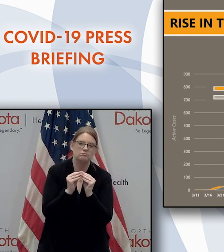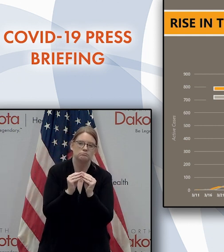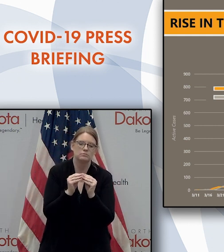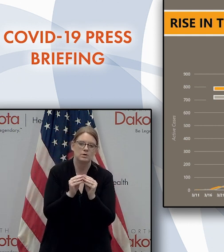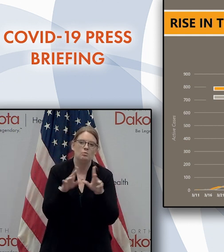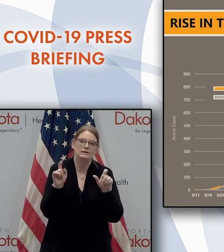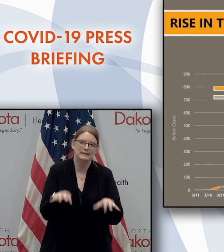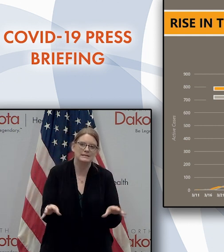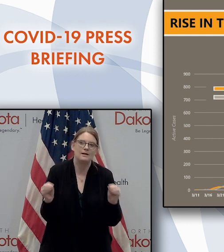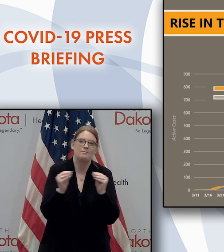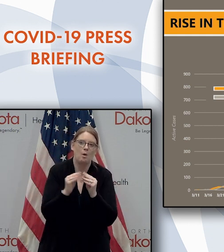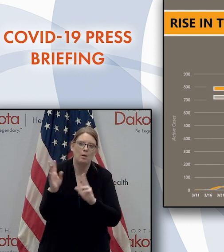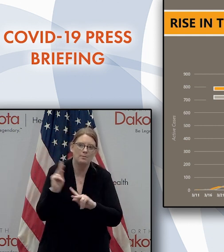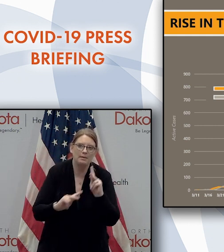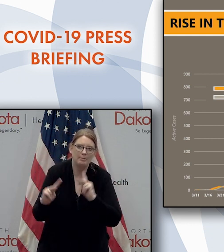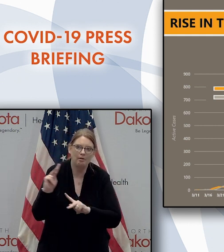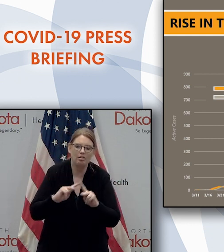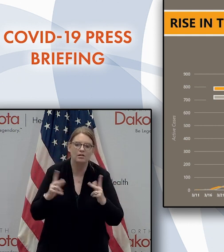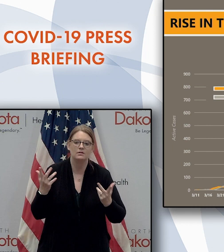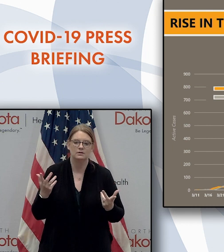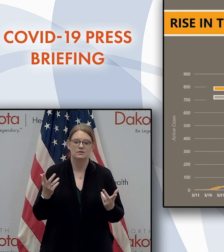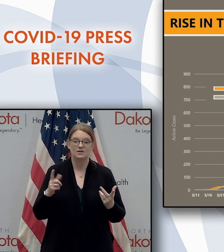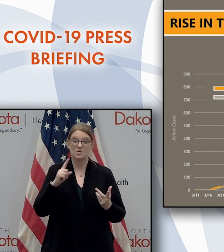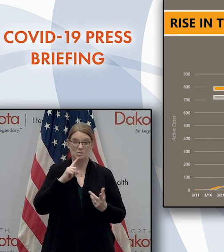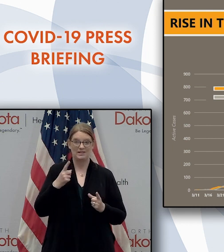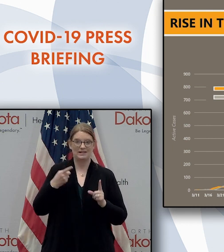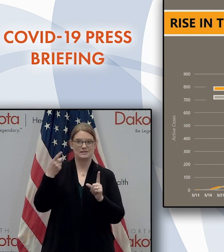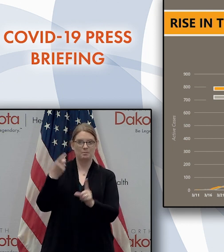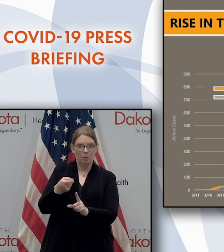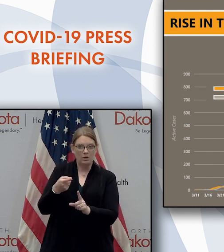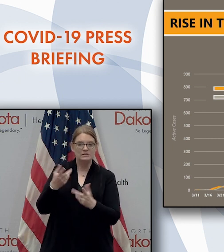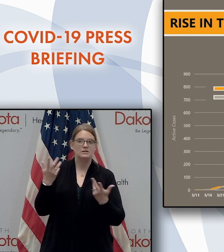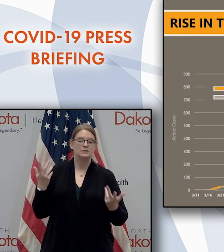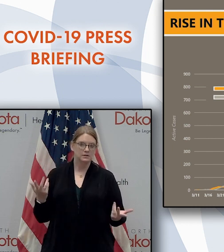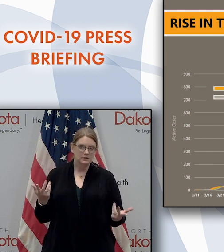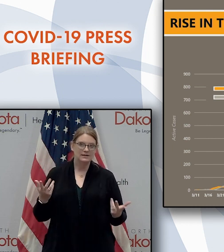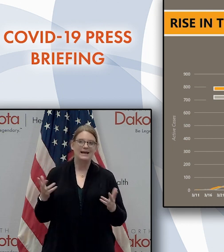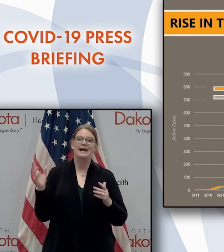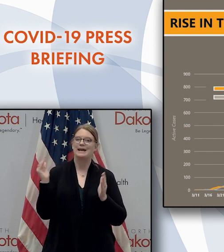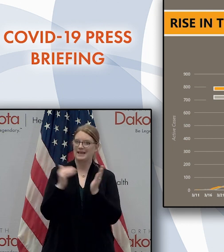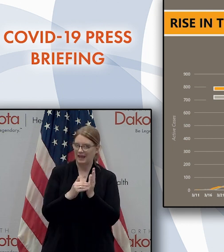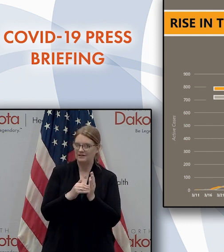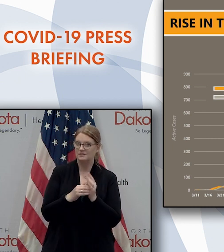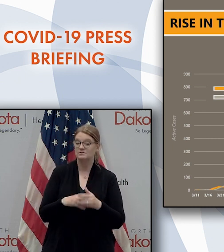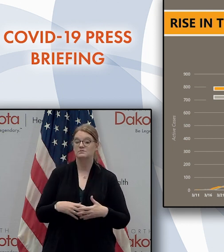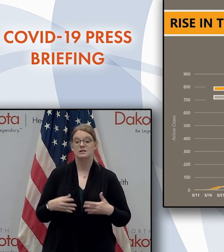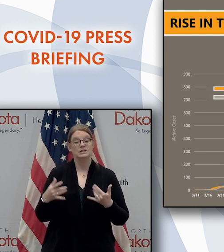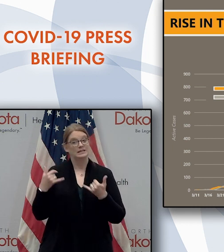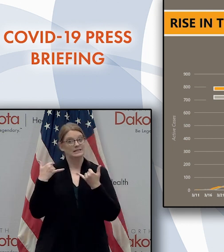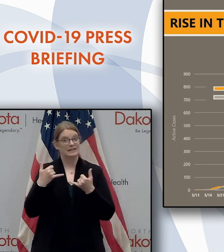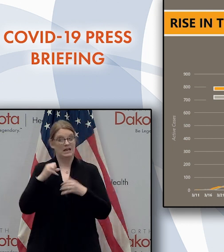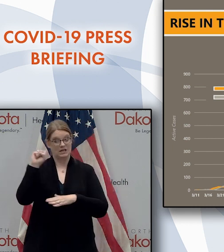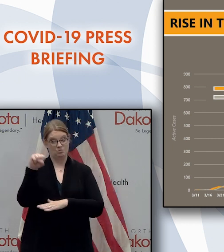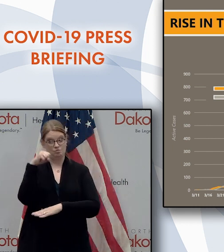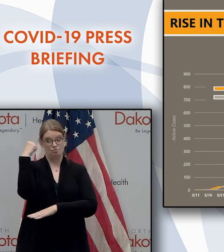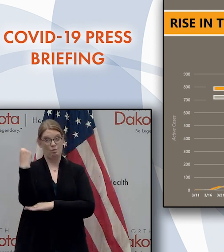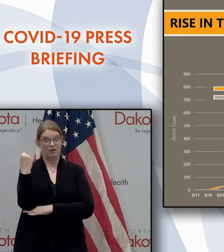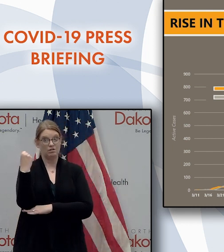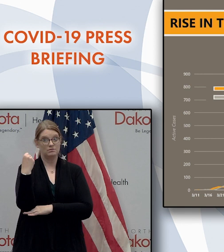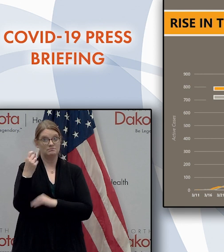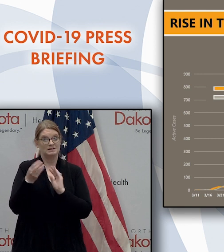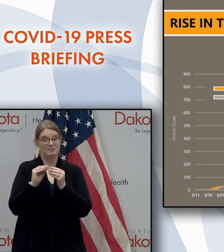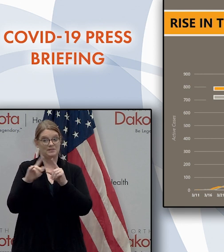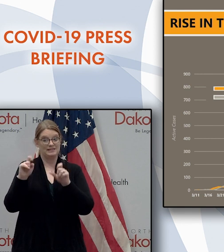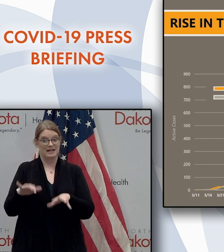May. And this again makes the same point that we made just a moment ago, which is that today we can have a record number of tests at